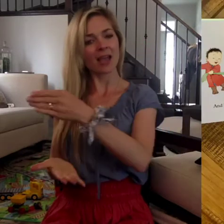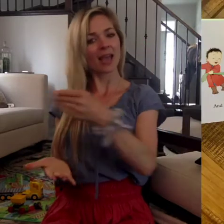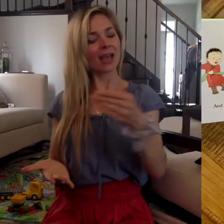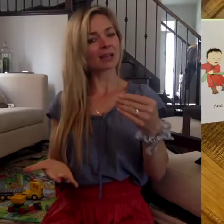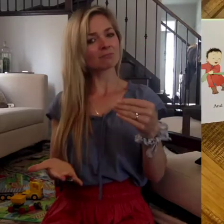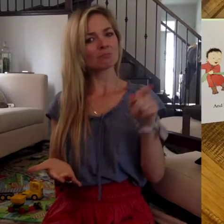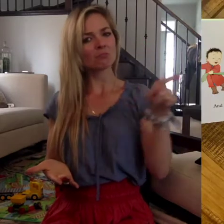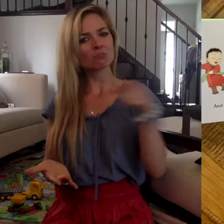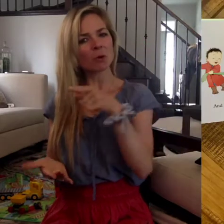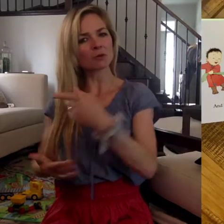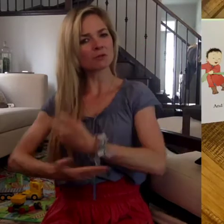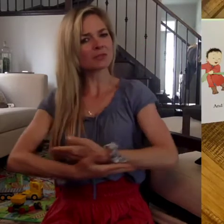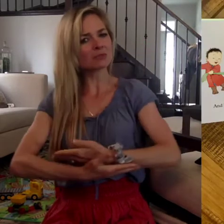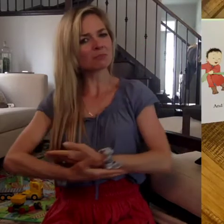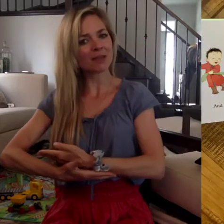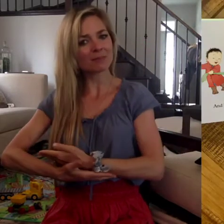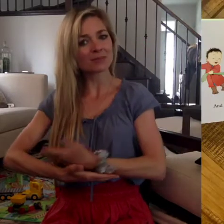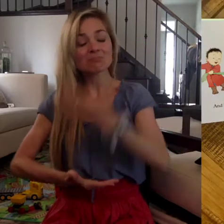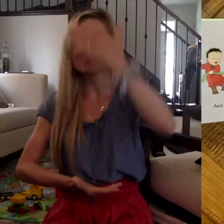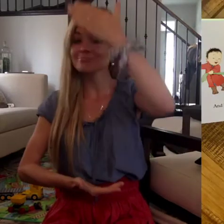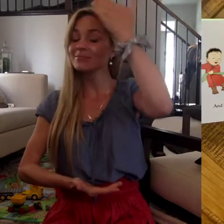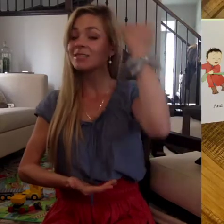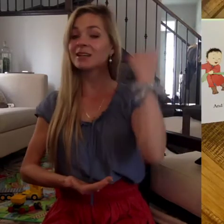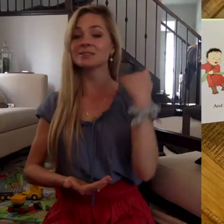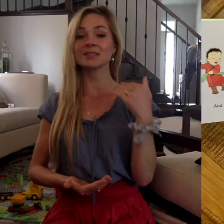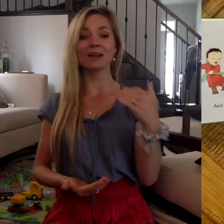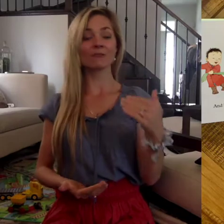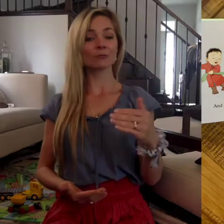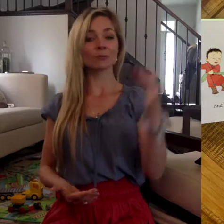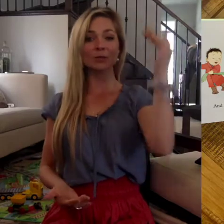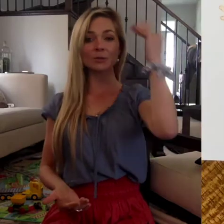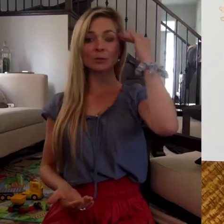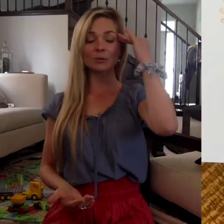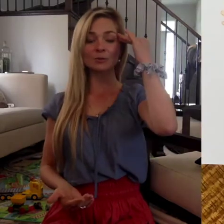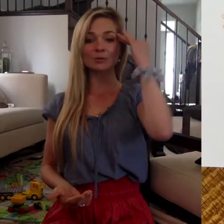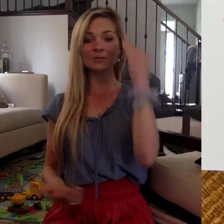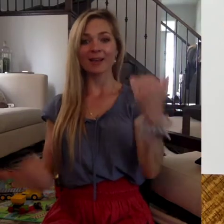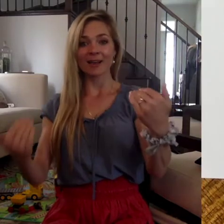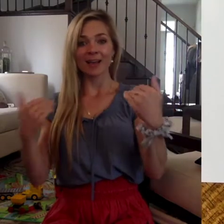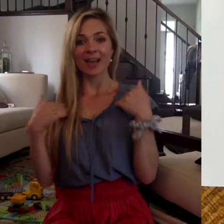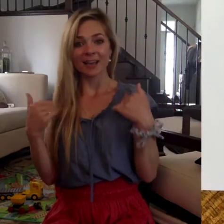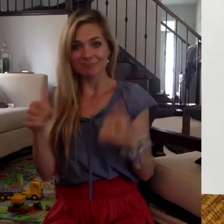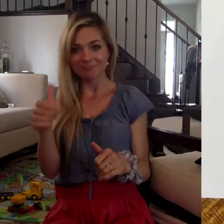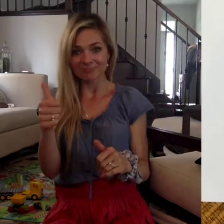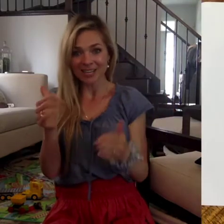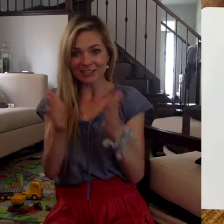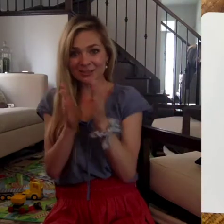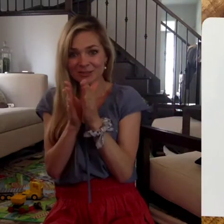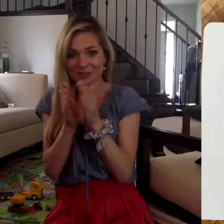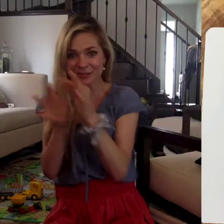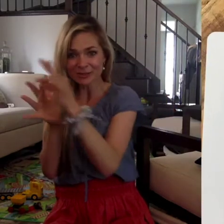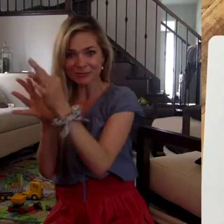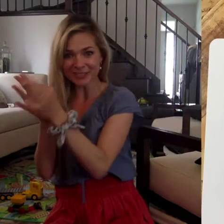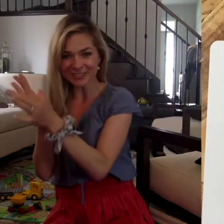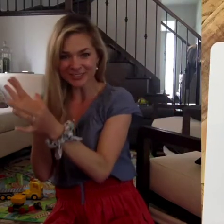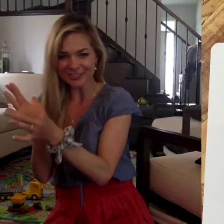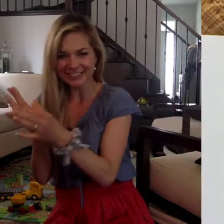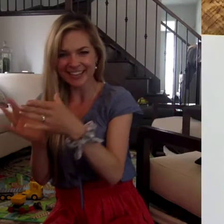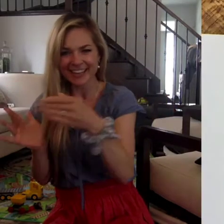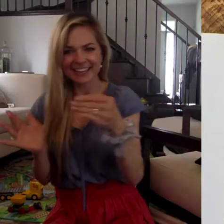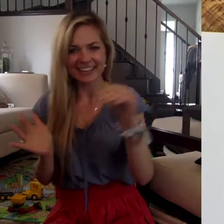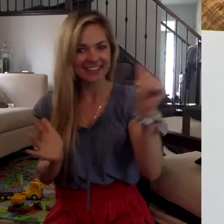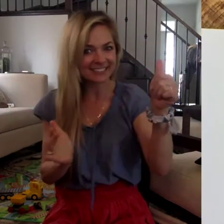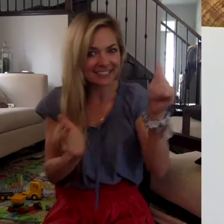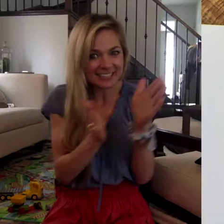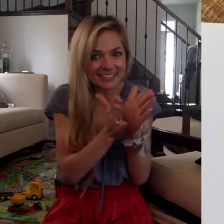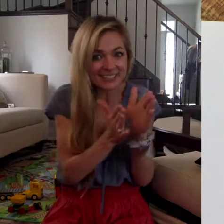And both of these babies, as everyone knows, had 10 little fingers